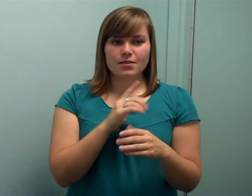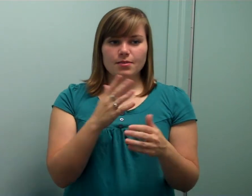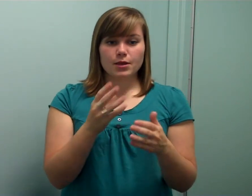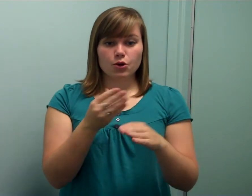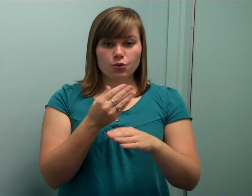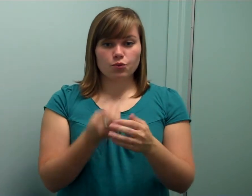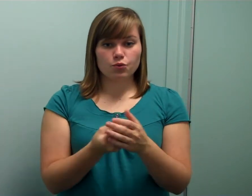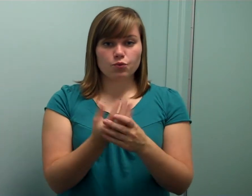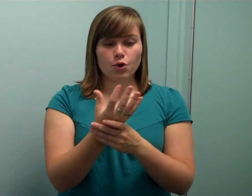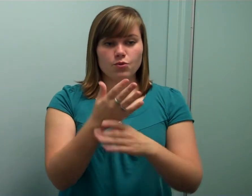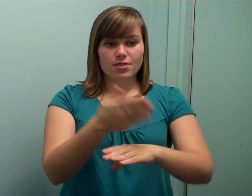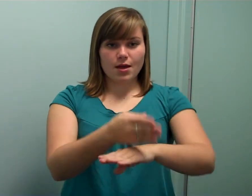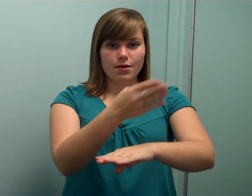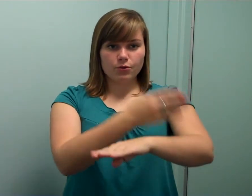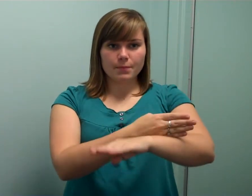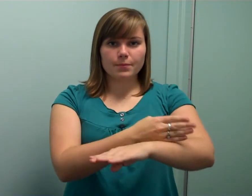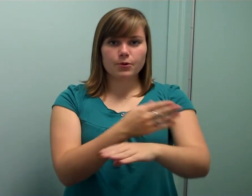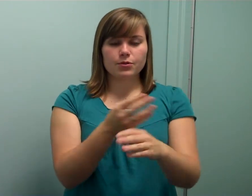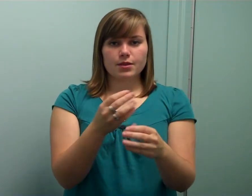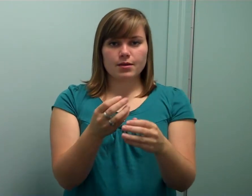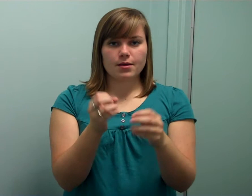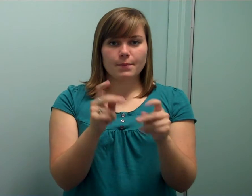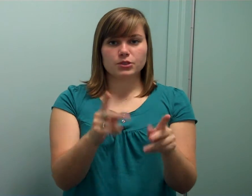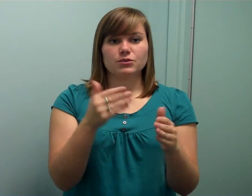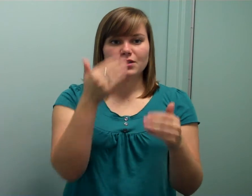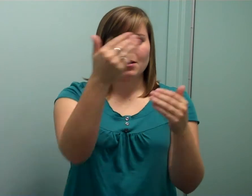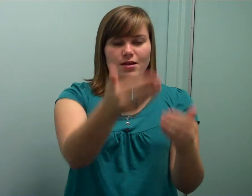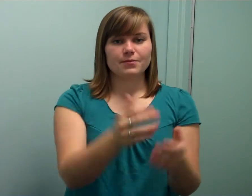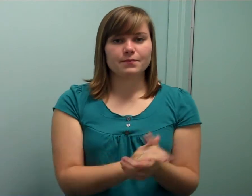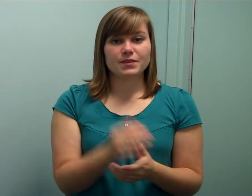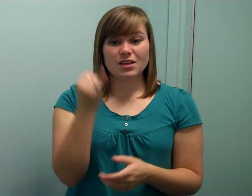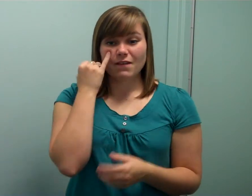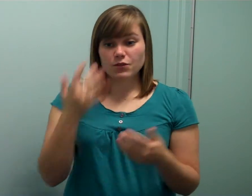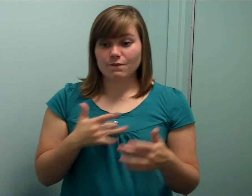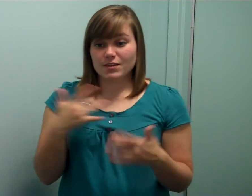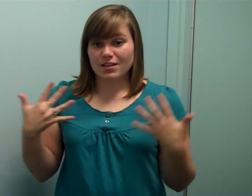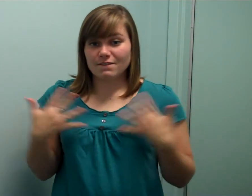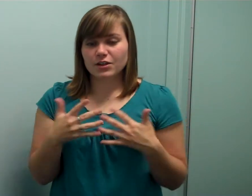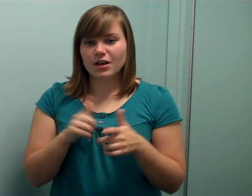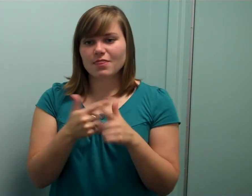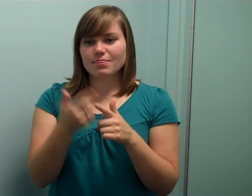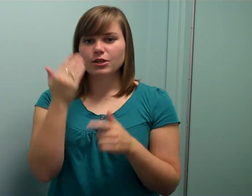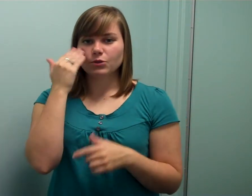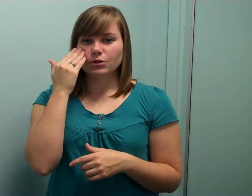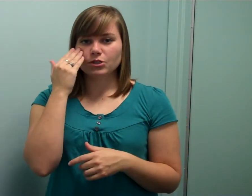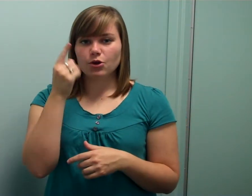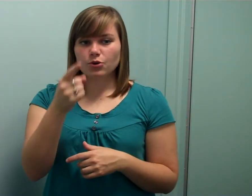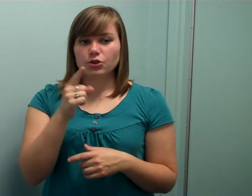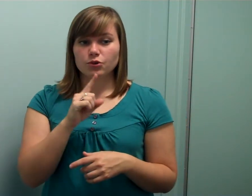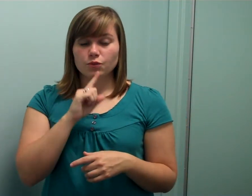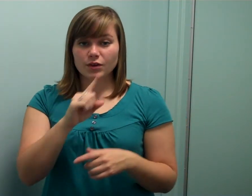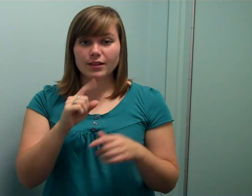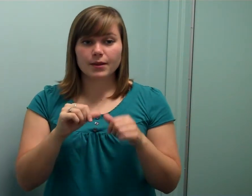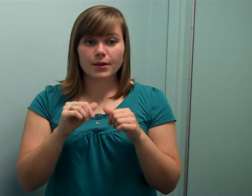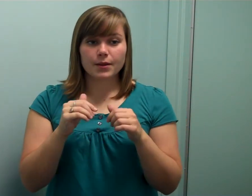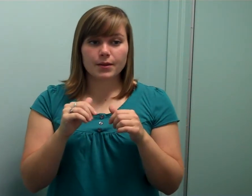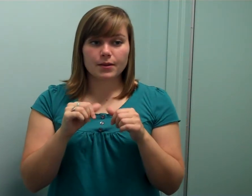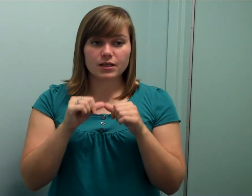growth opportunity ahead. So when you felt the fear, you would know that you're actually moving in the right